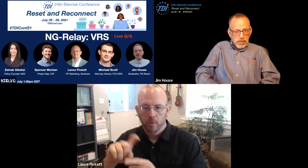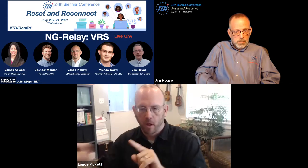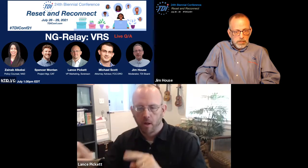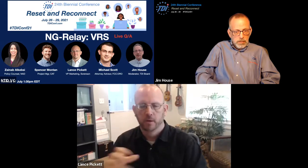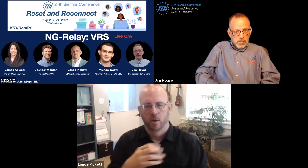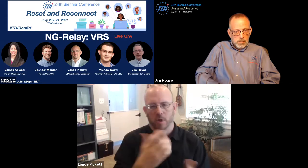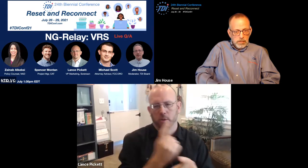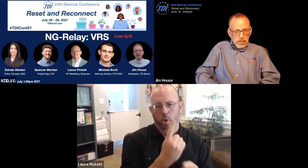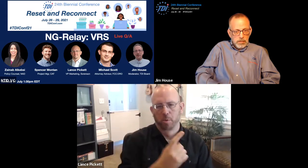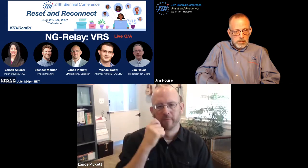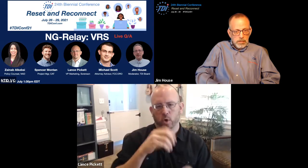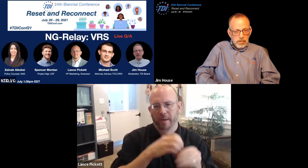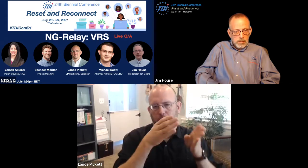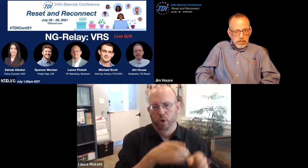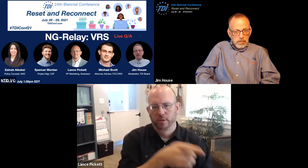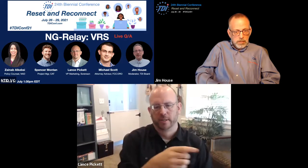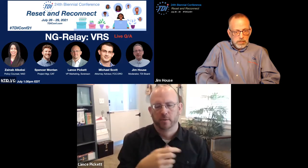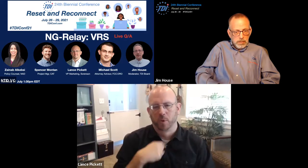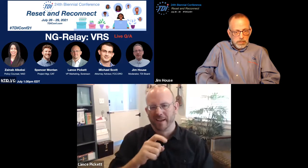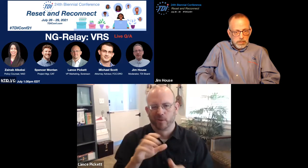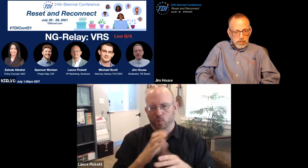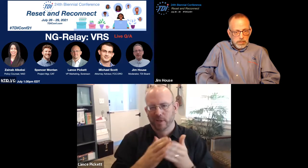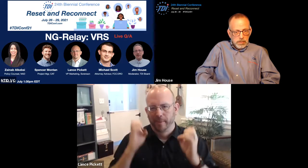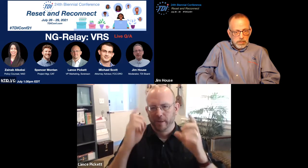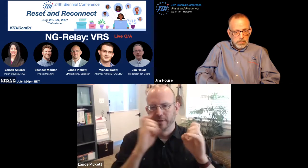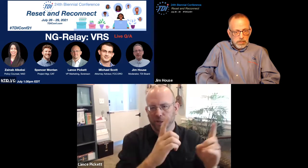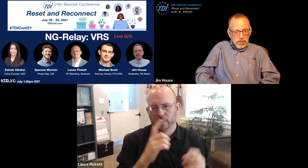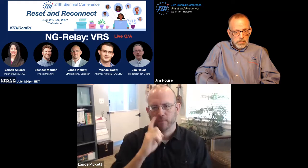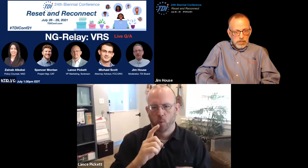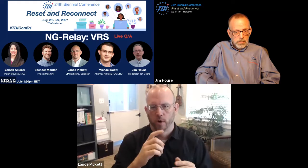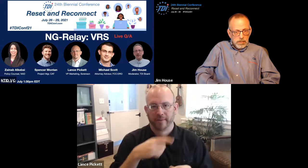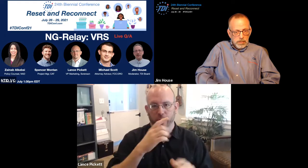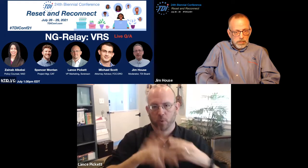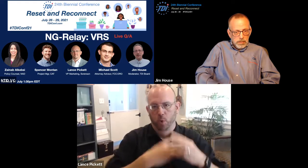should make what's appropriate for Zoom calls and what's appropriate for